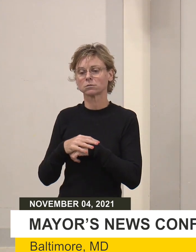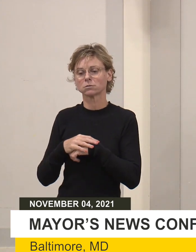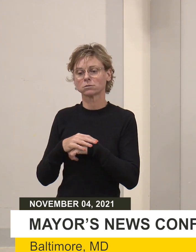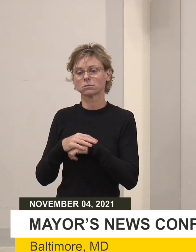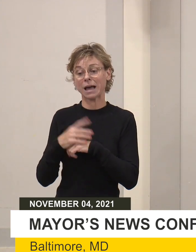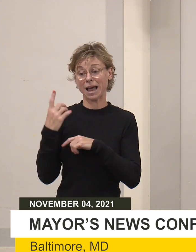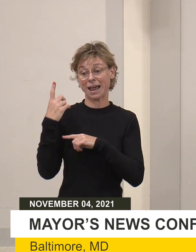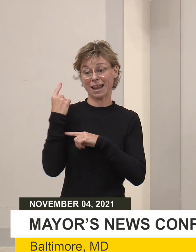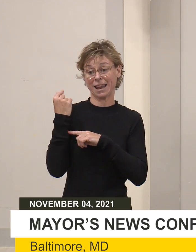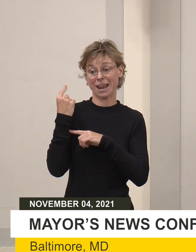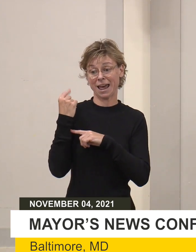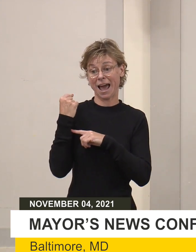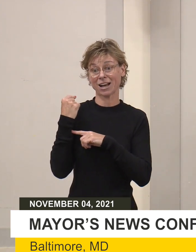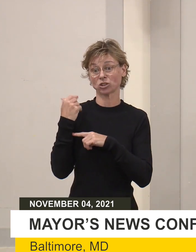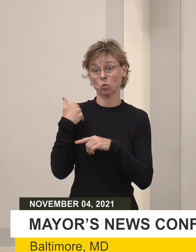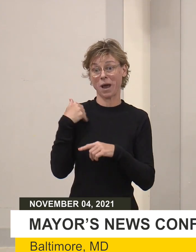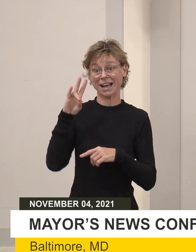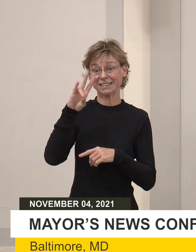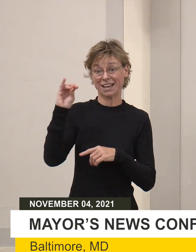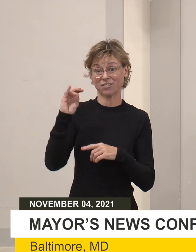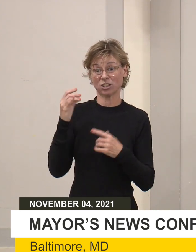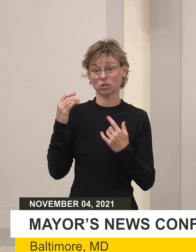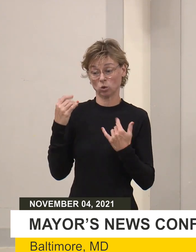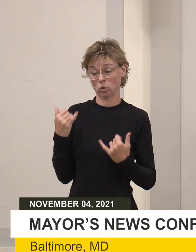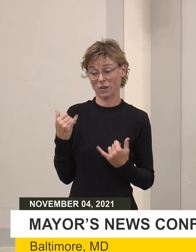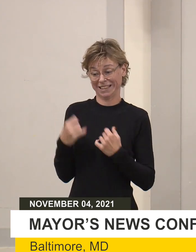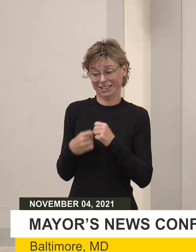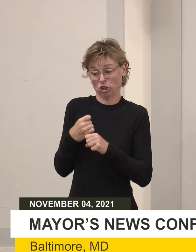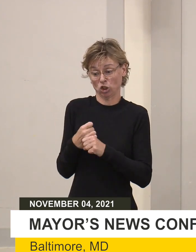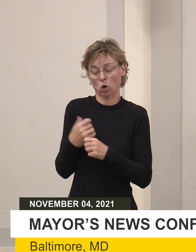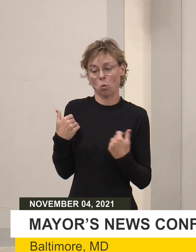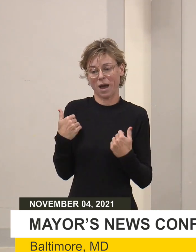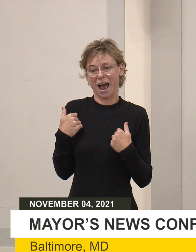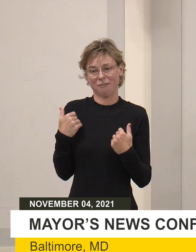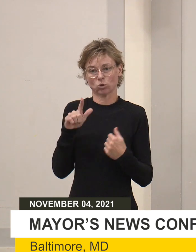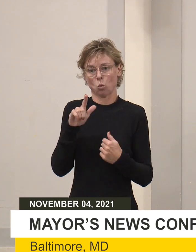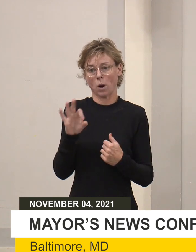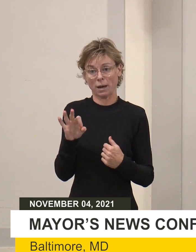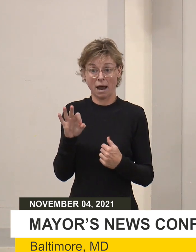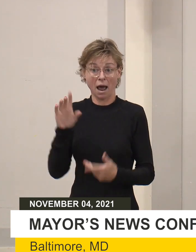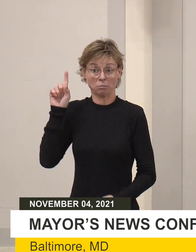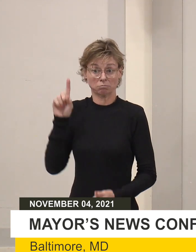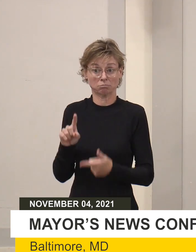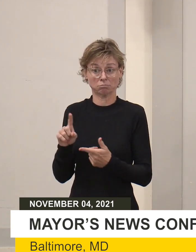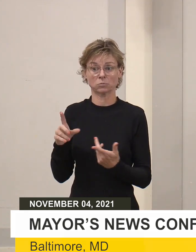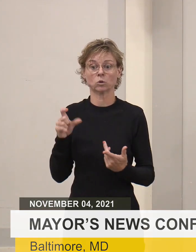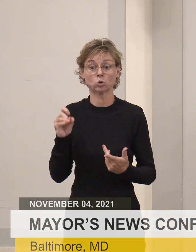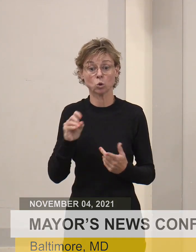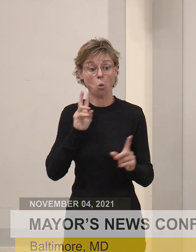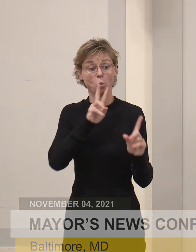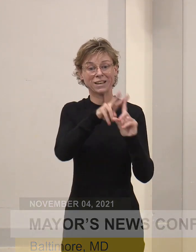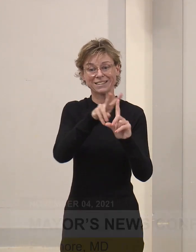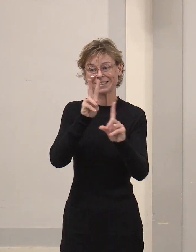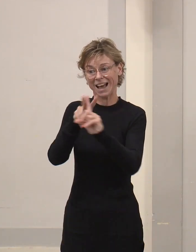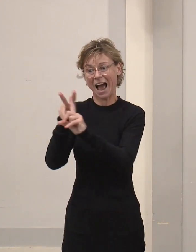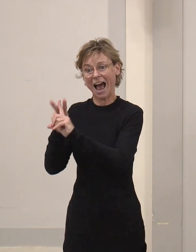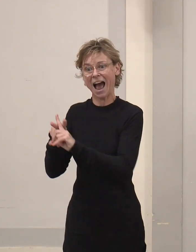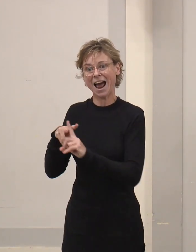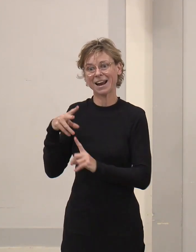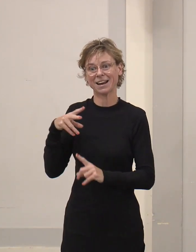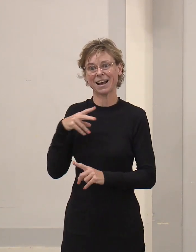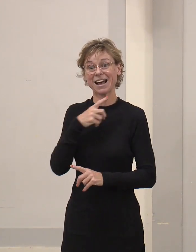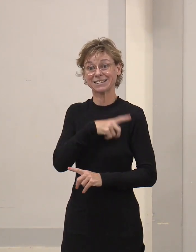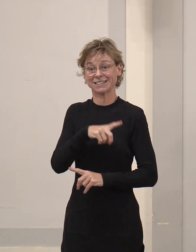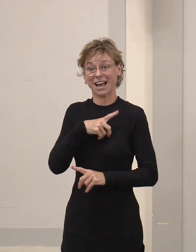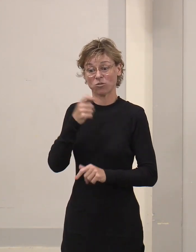versus last year we had 70 for the whole year. And so we've assigned a detective to each one of the districts to work